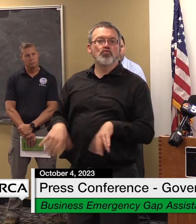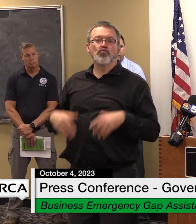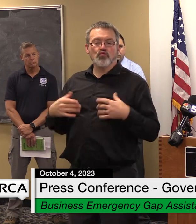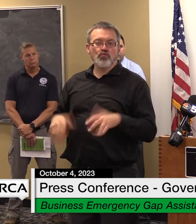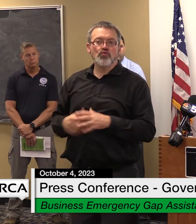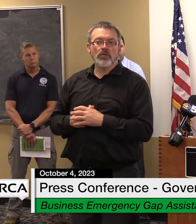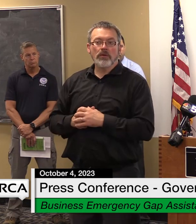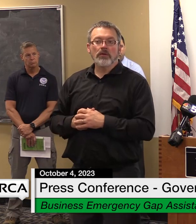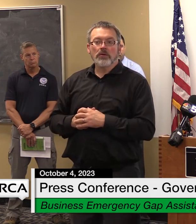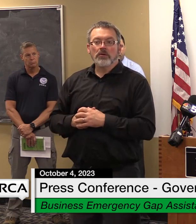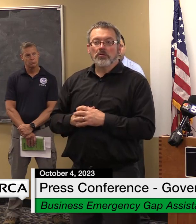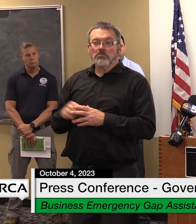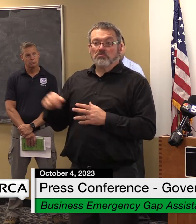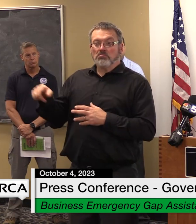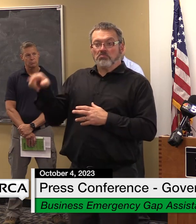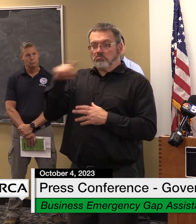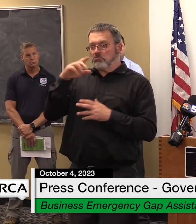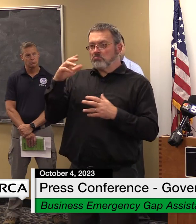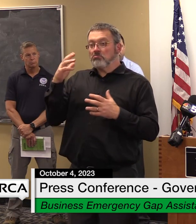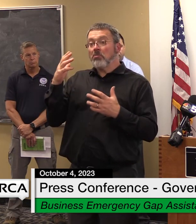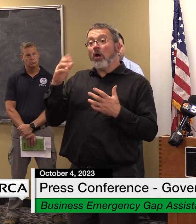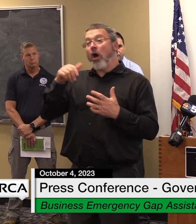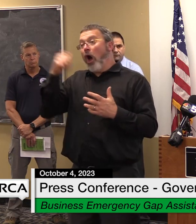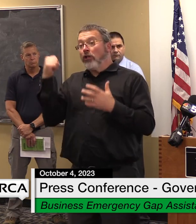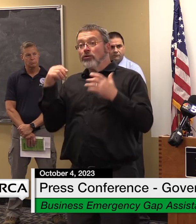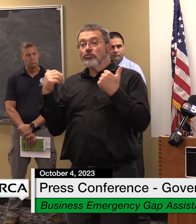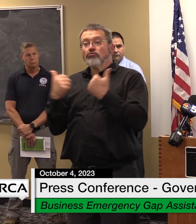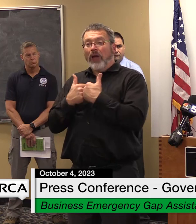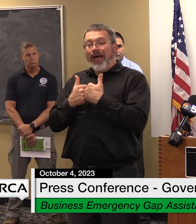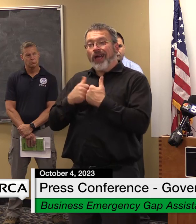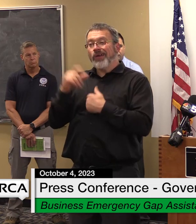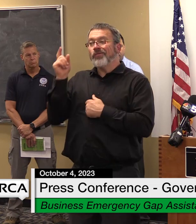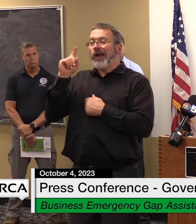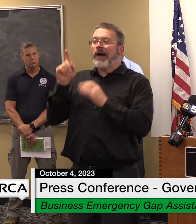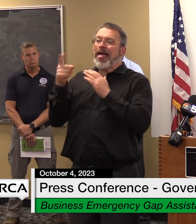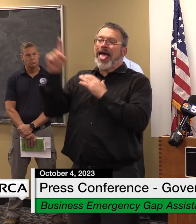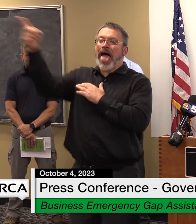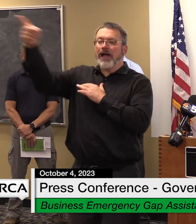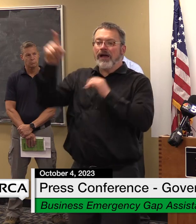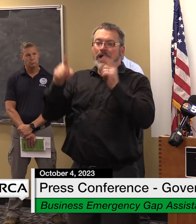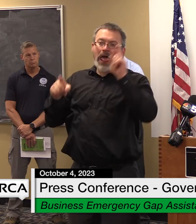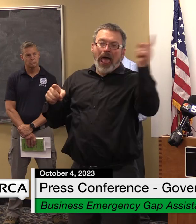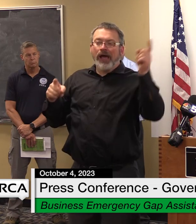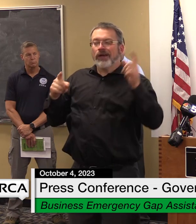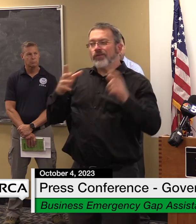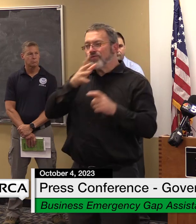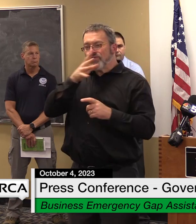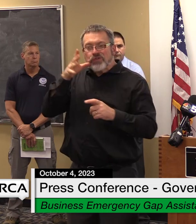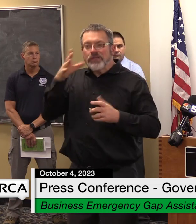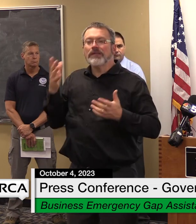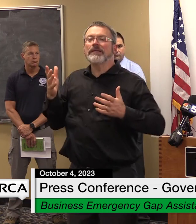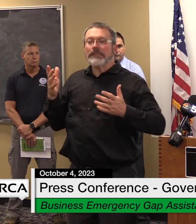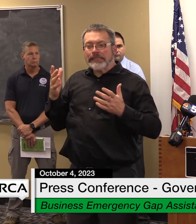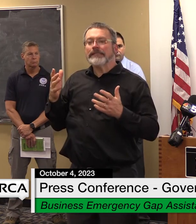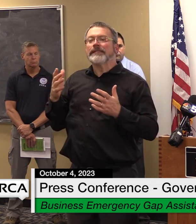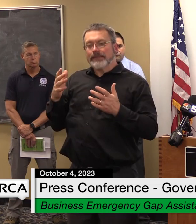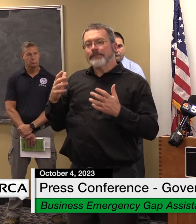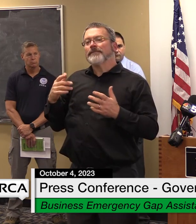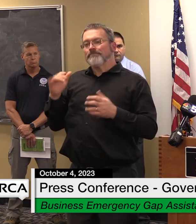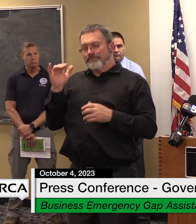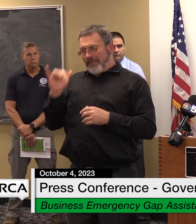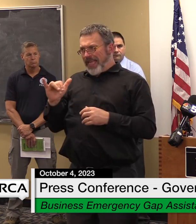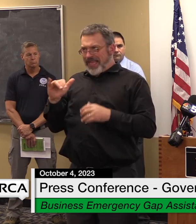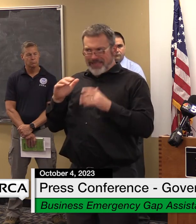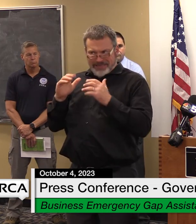challenging areas of need, such as less populated rural areas, and also citizens that required a certain degree of particular help.